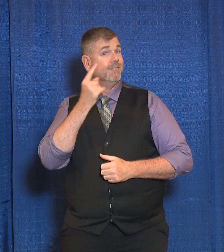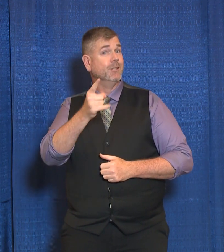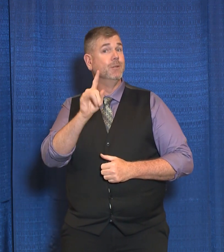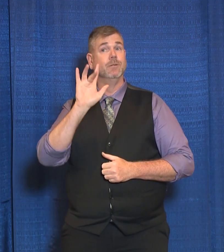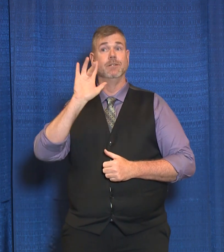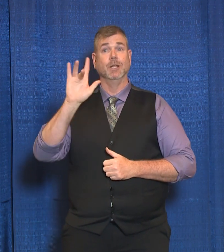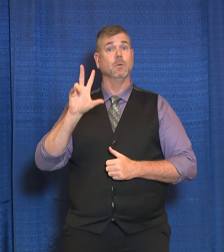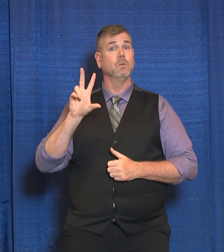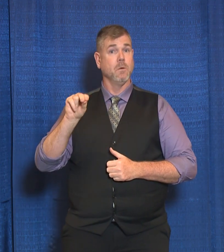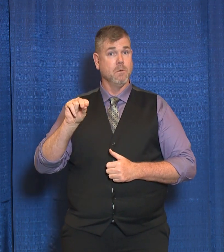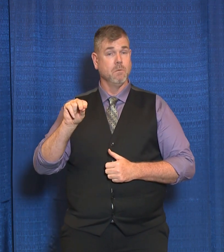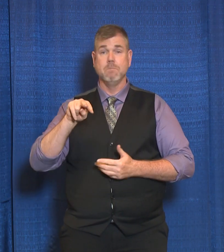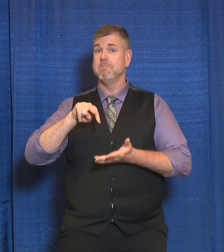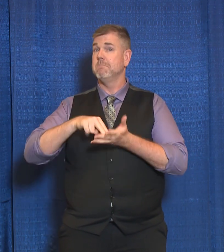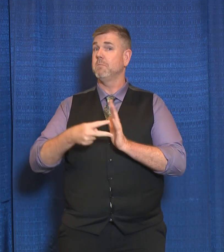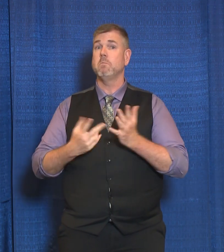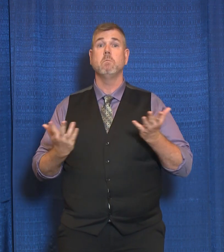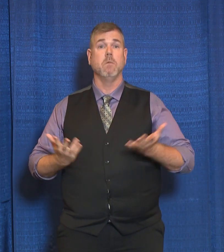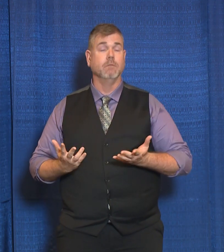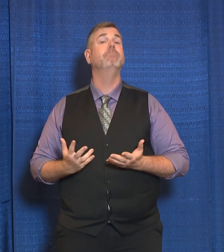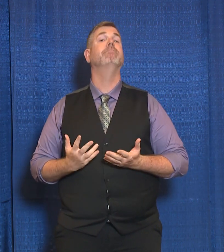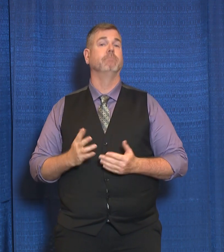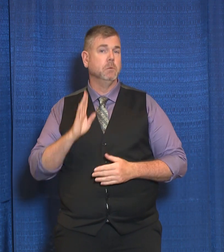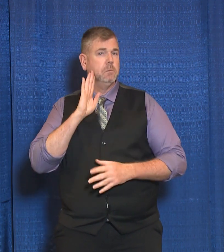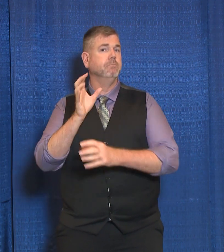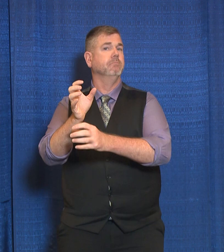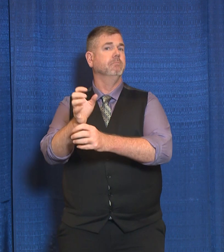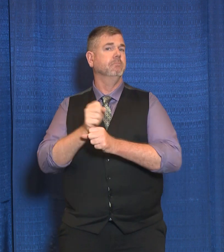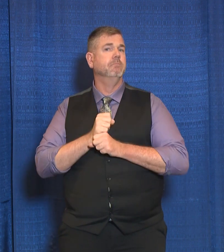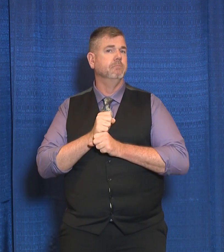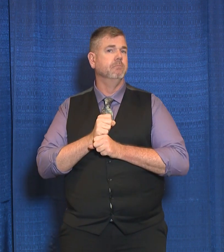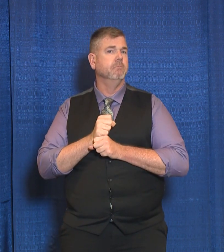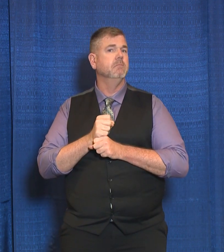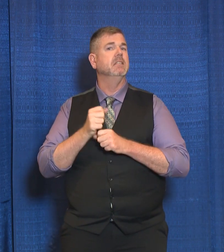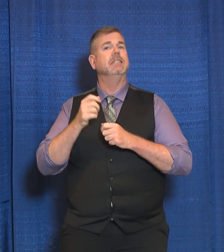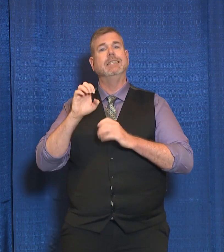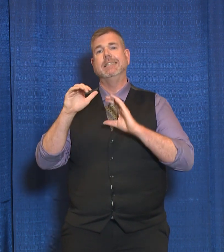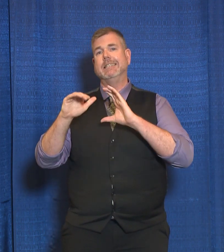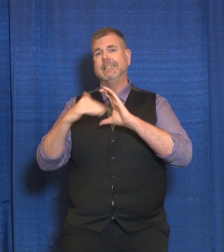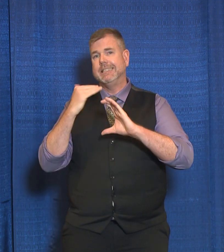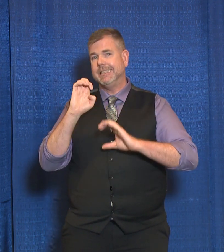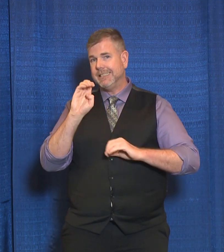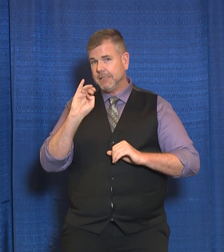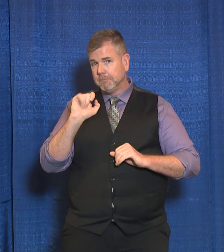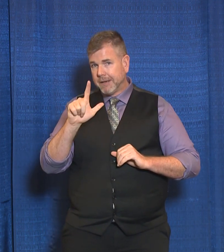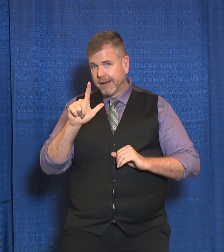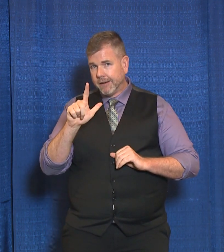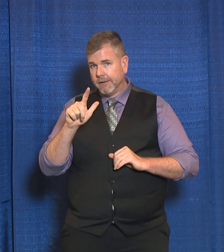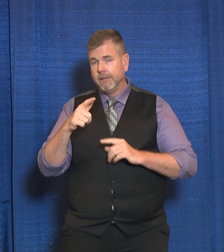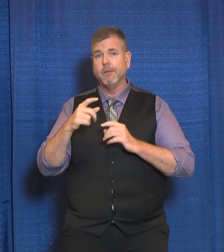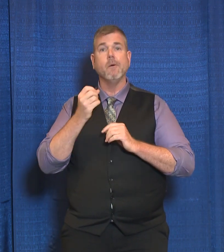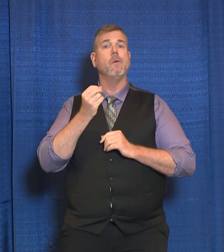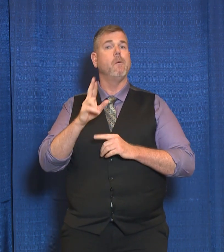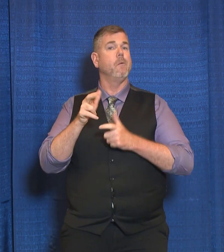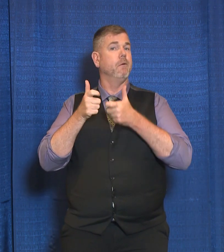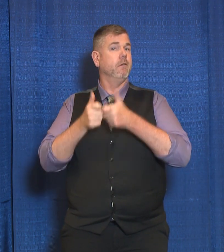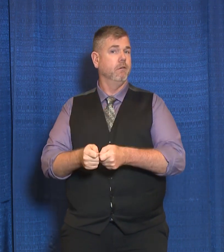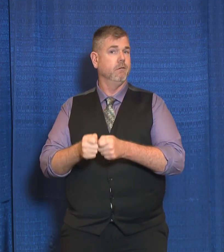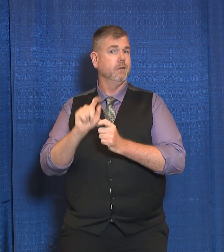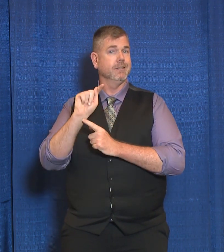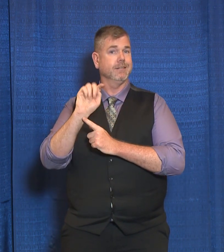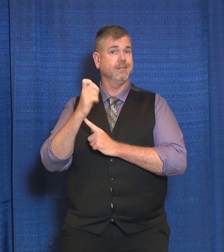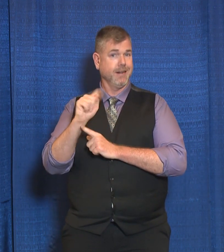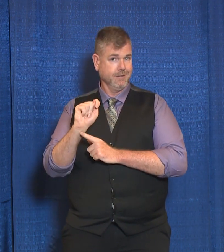If you select No, you will receive an electronic notification from your county when the Voter Information Guide becomes